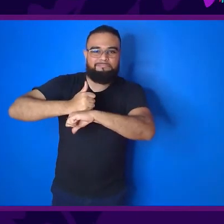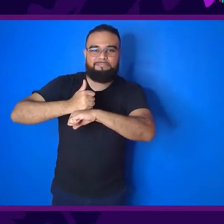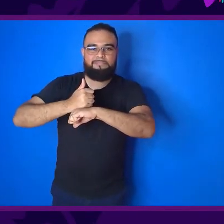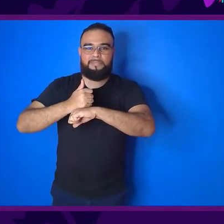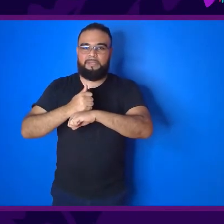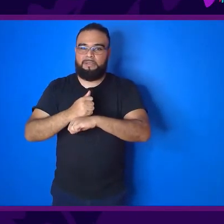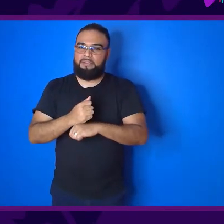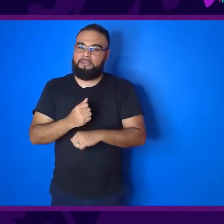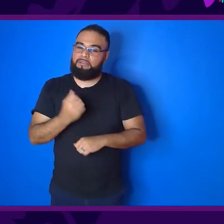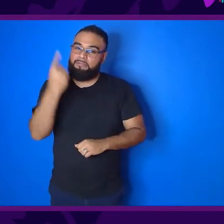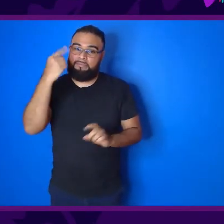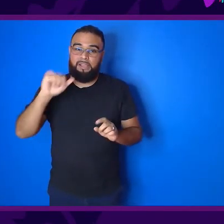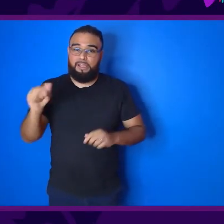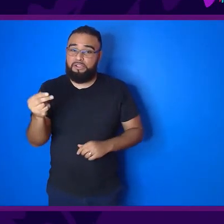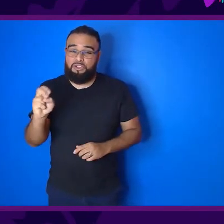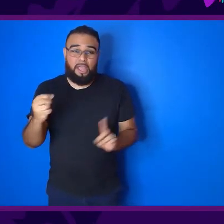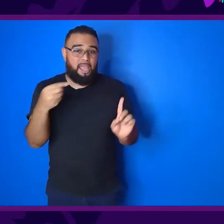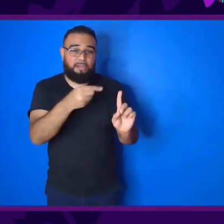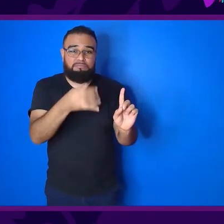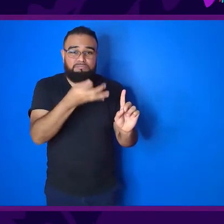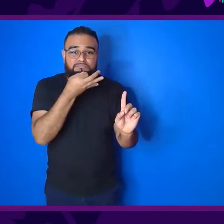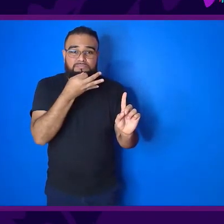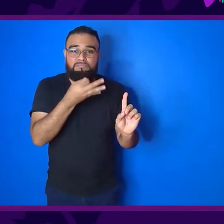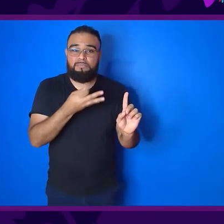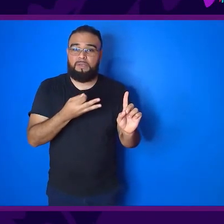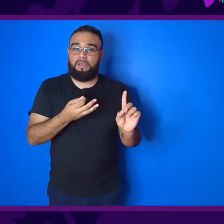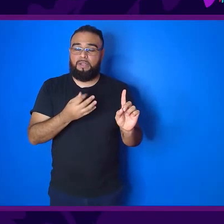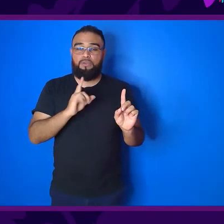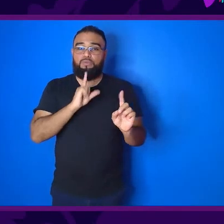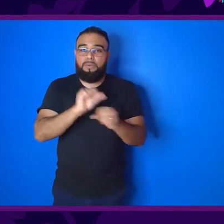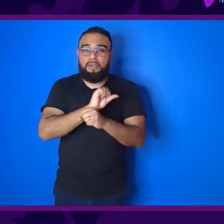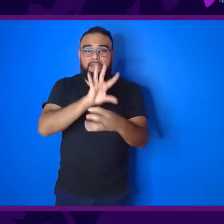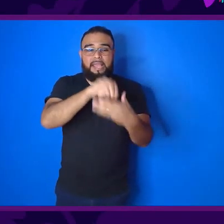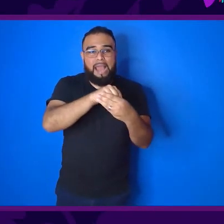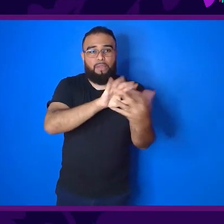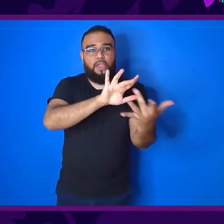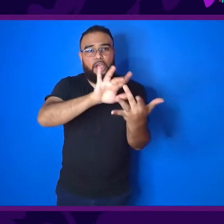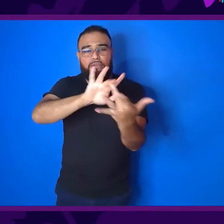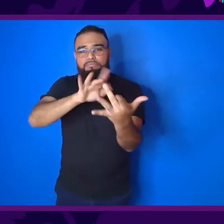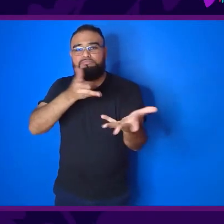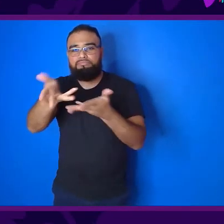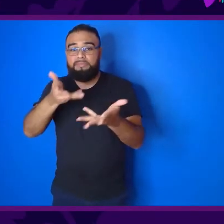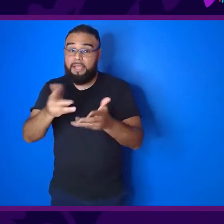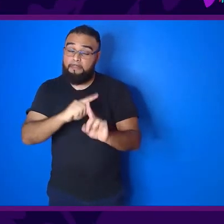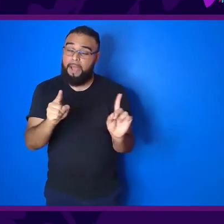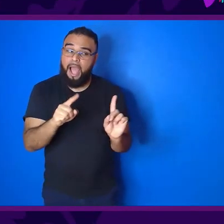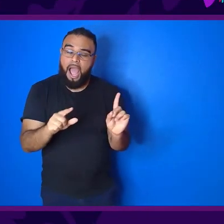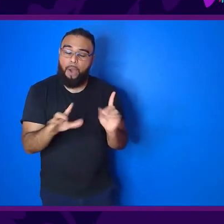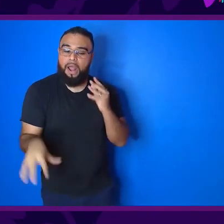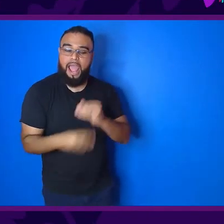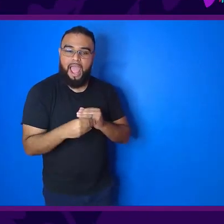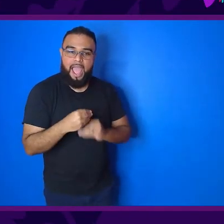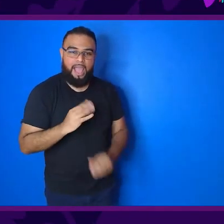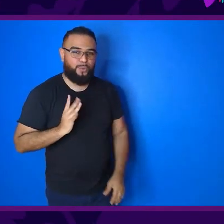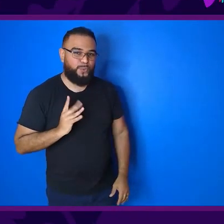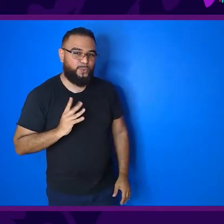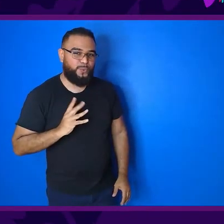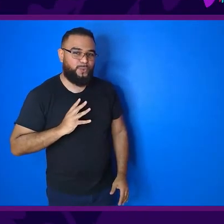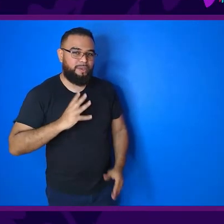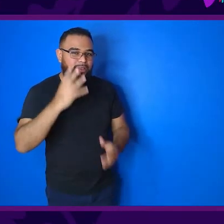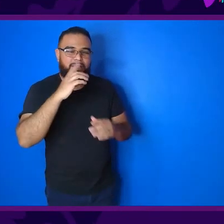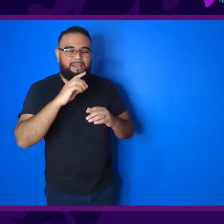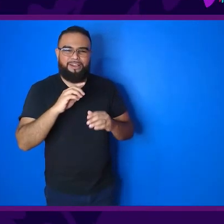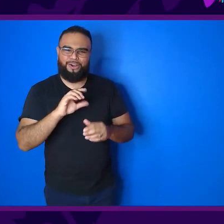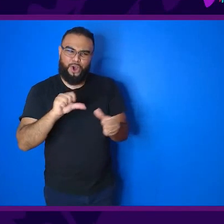that. You use your celebrity to really get out there and help. And I do want to say a fun fact about Jane Fonda, besides her arrest, okay?